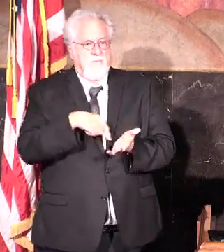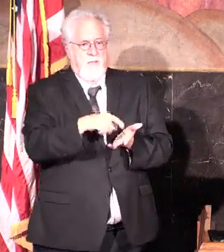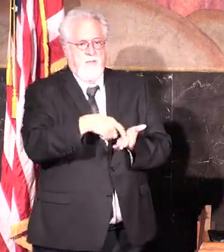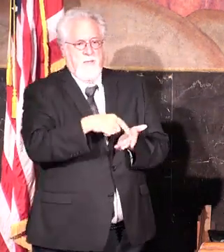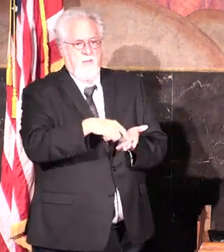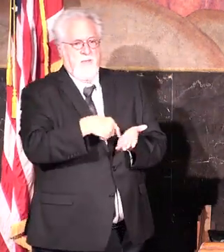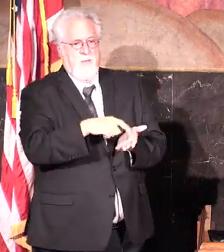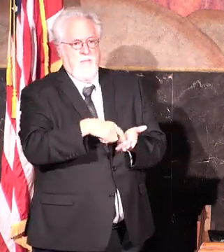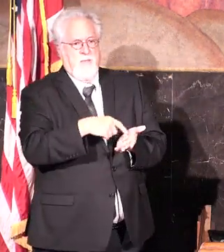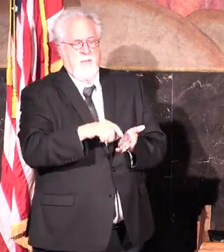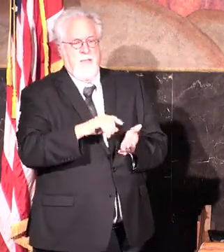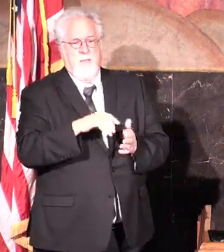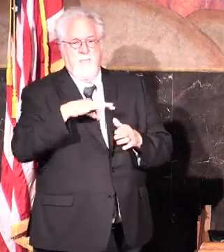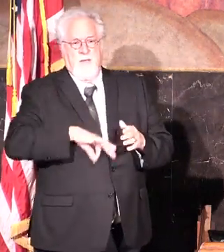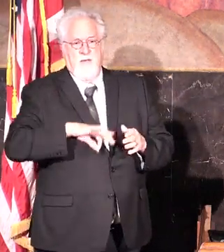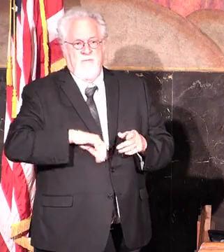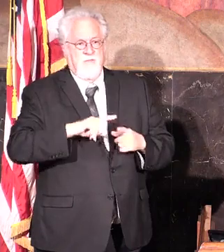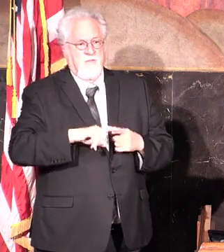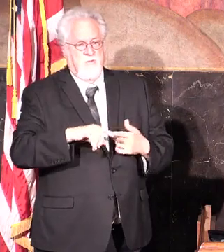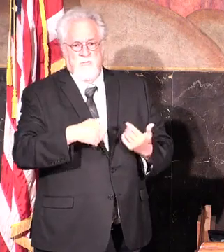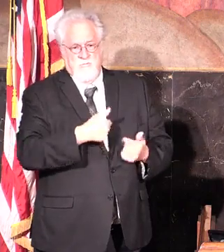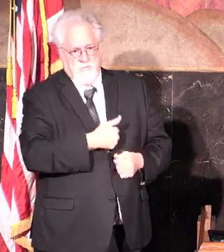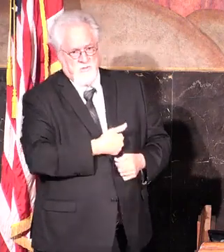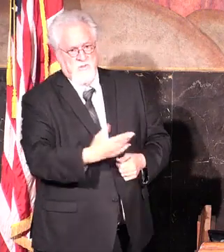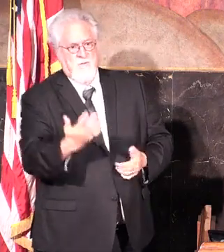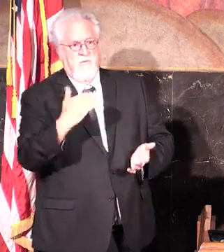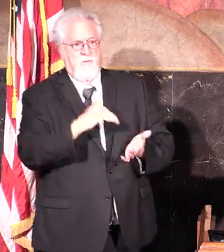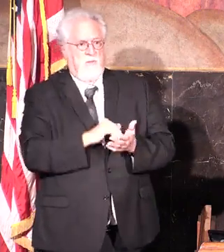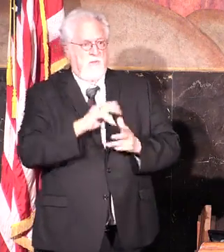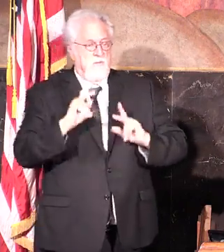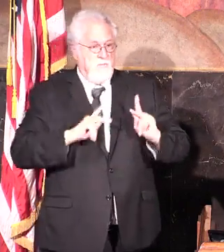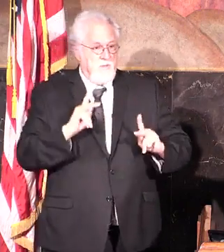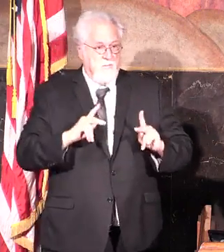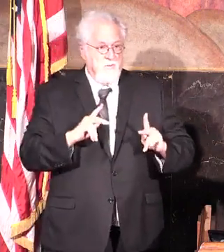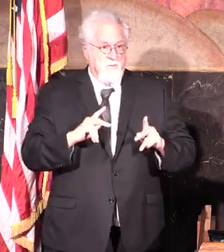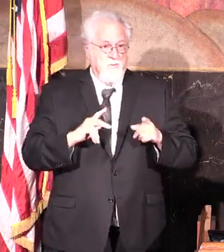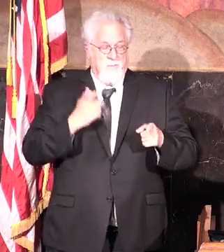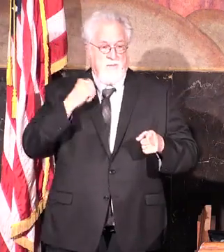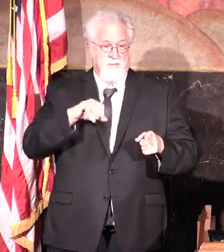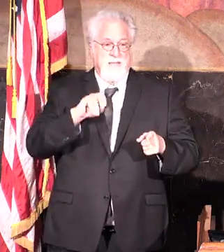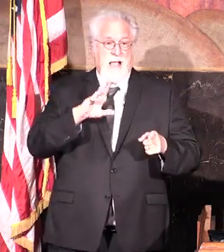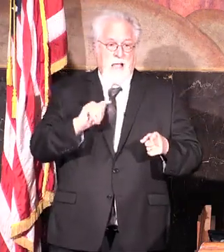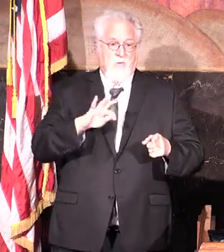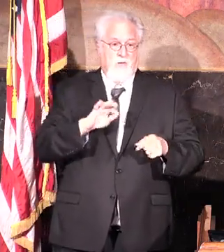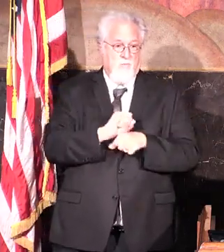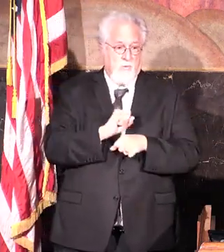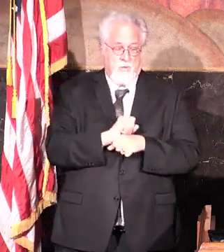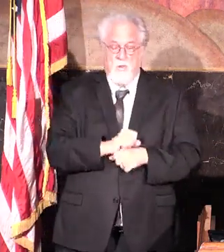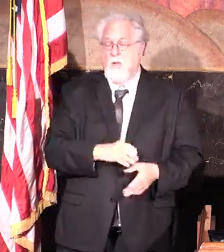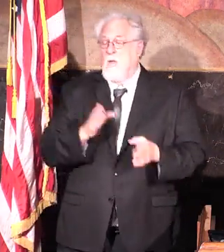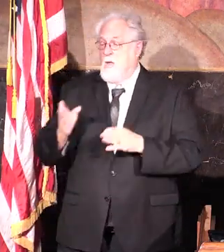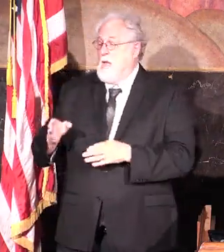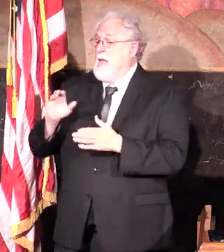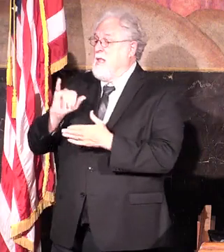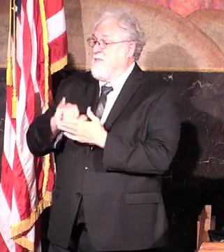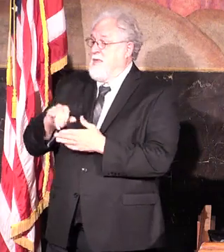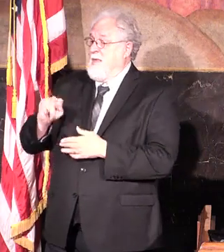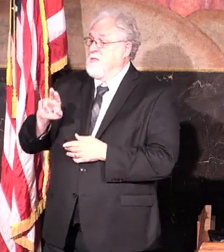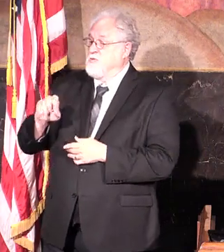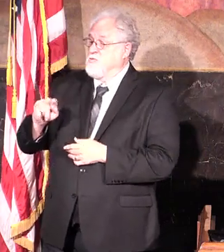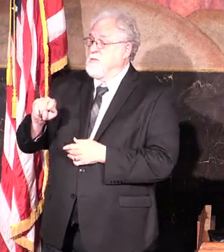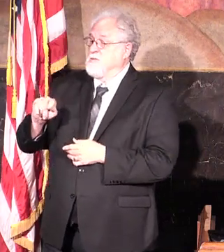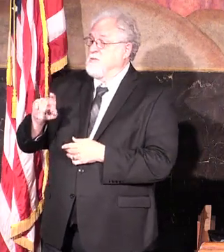benefits to tens of thousands of employees who are out of work, and they qualify for benefits. And once that trust fund